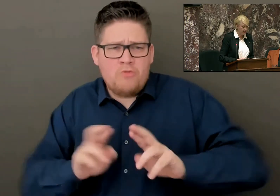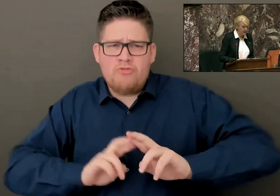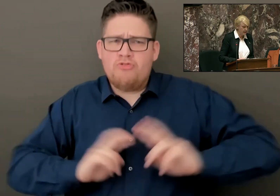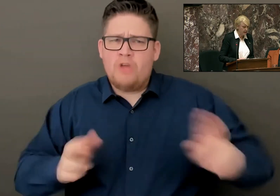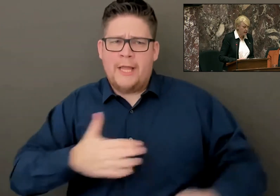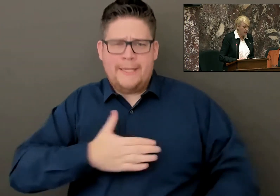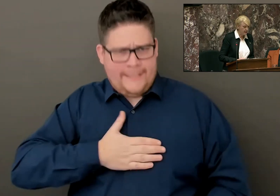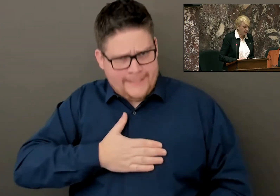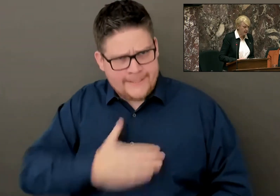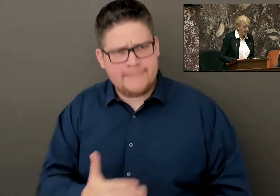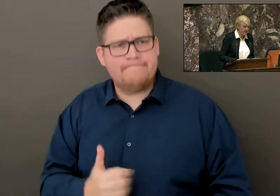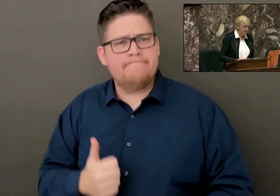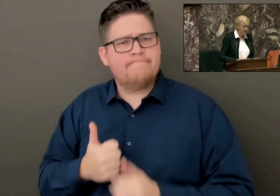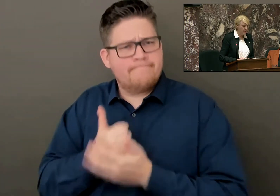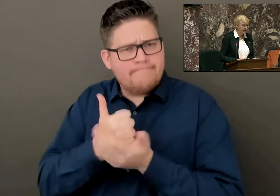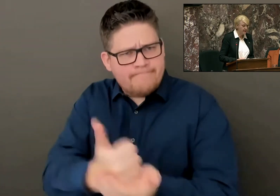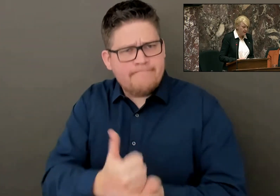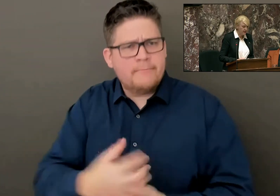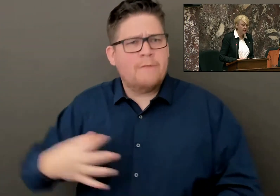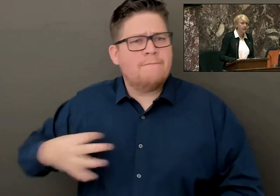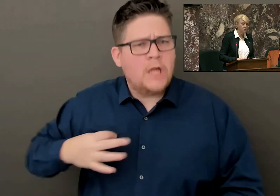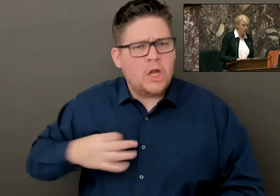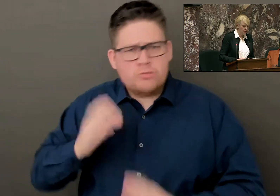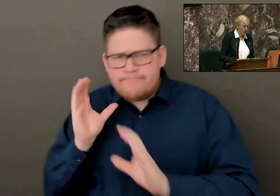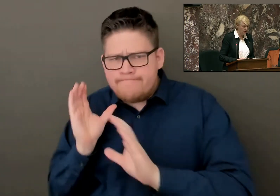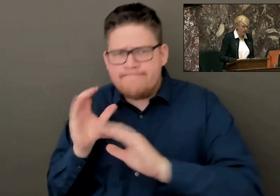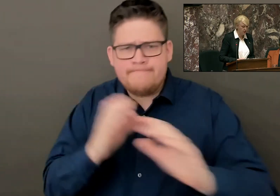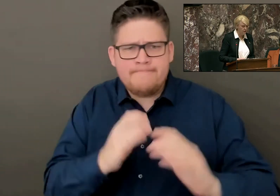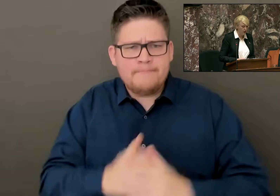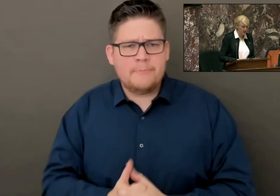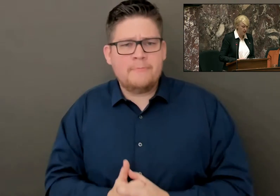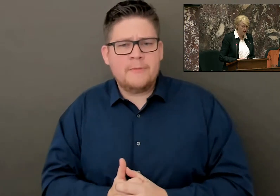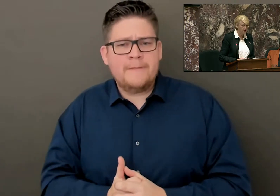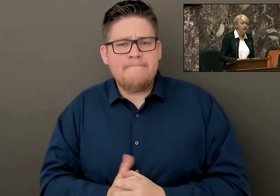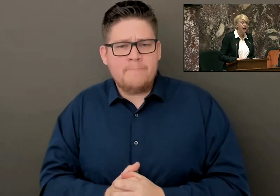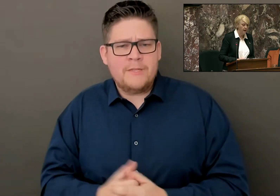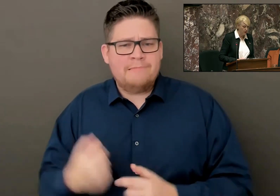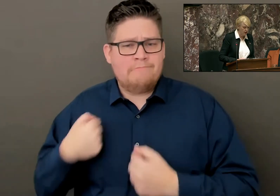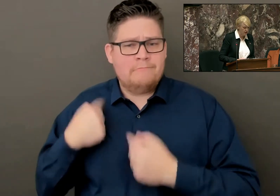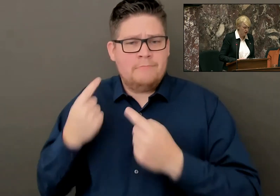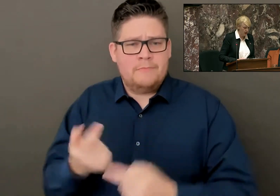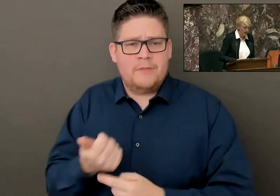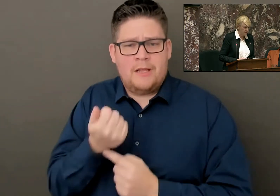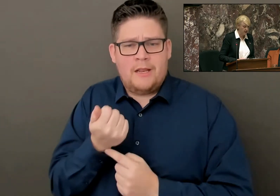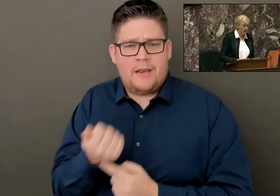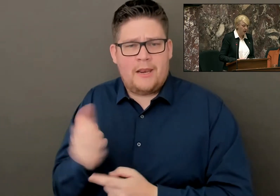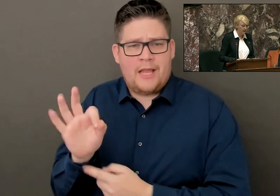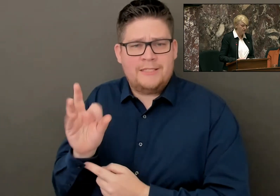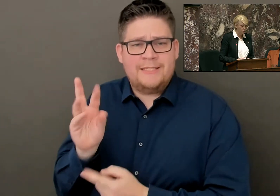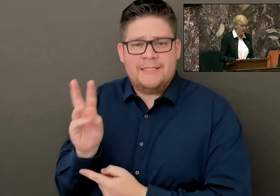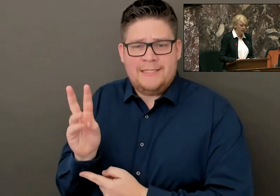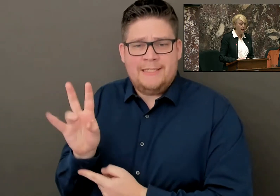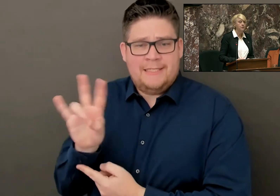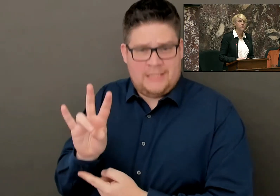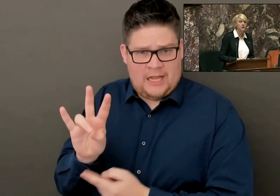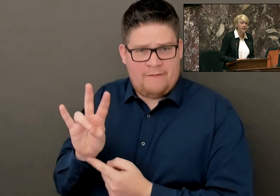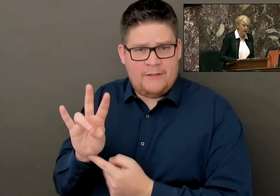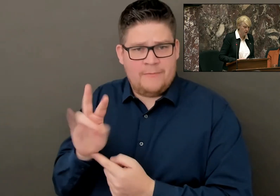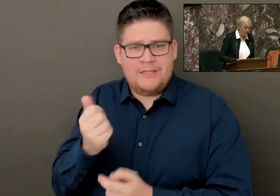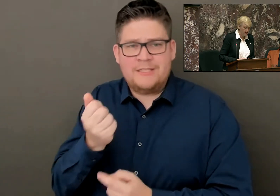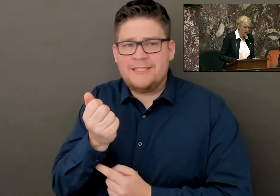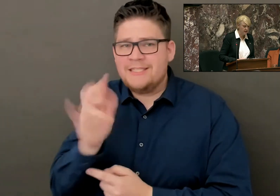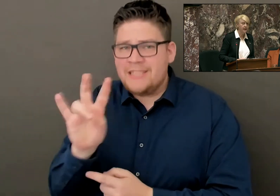Since 1967, 17 search and rescue volunteers have lost their lives in the line of duty, but